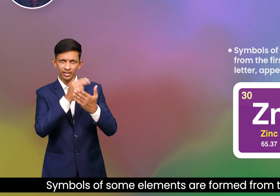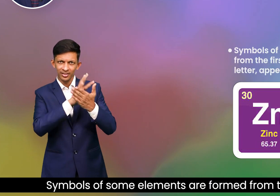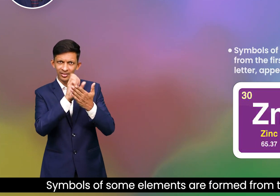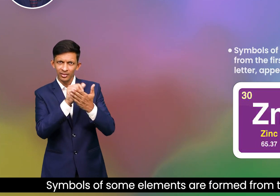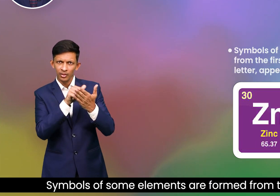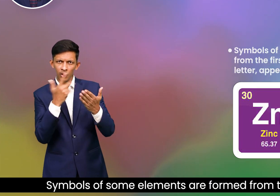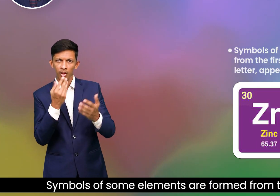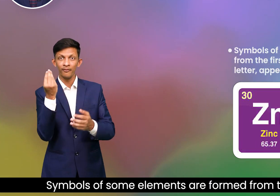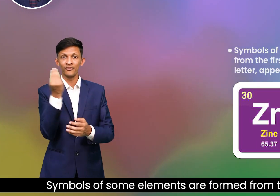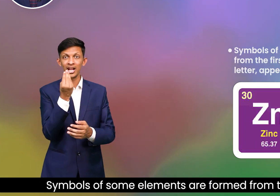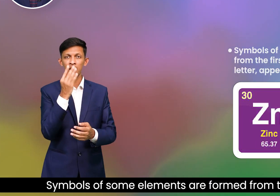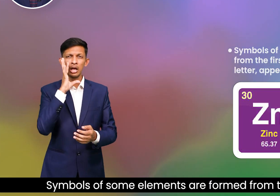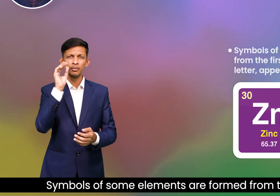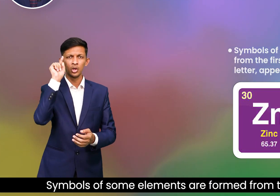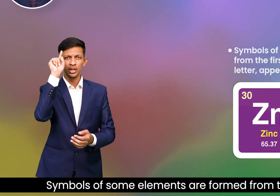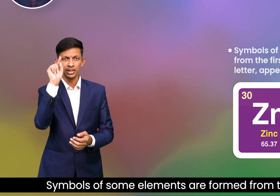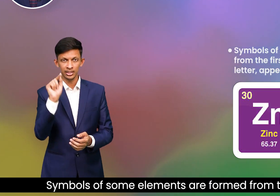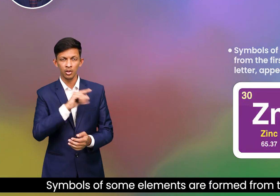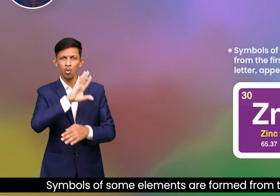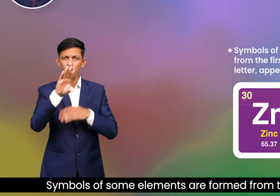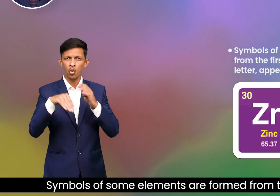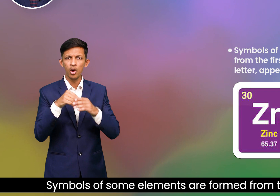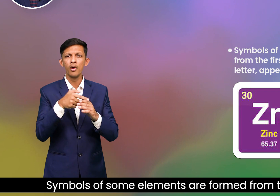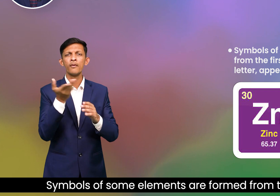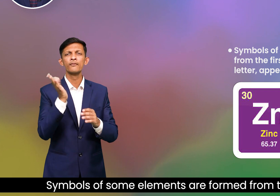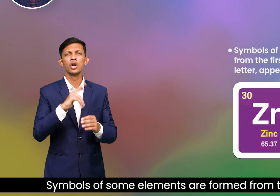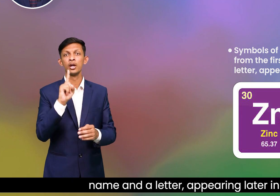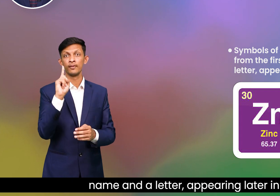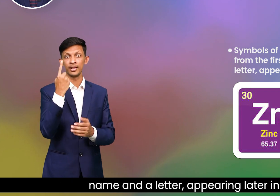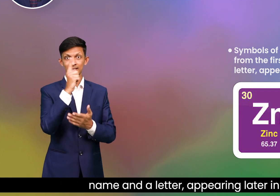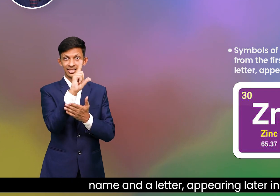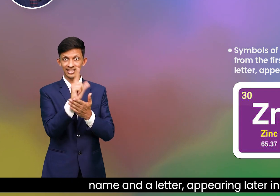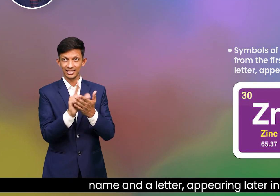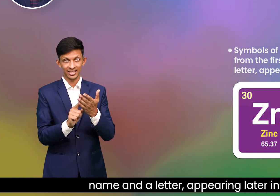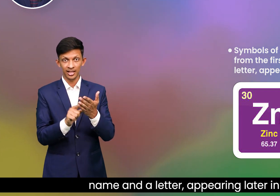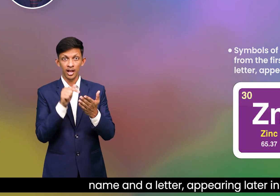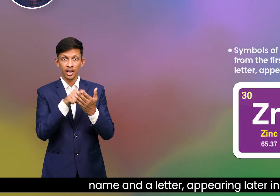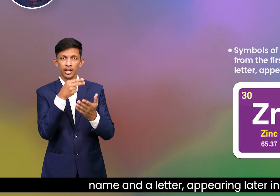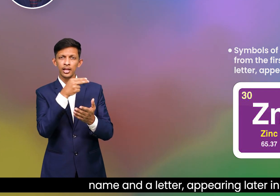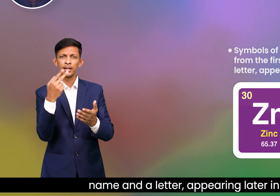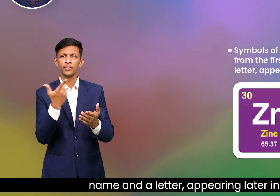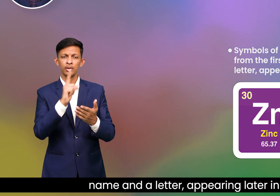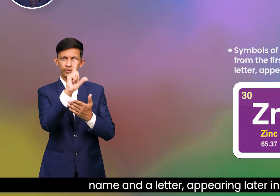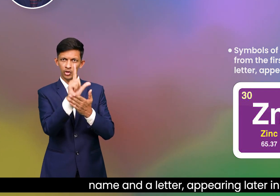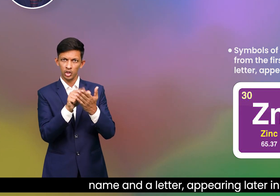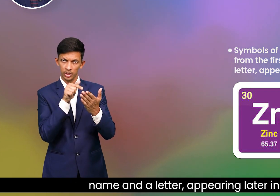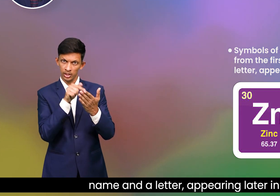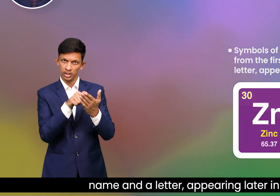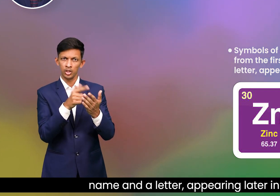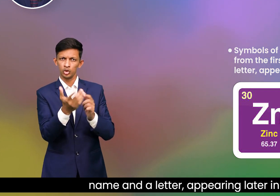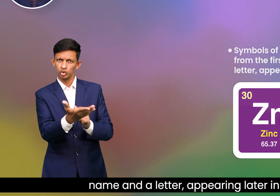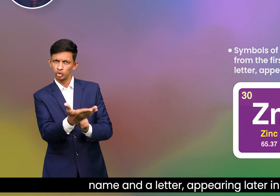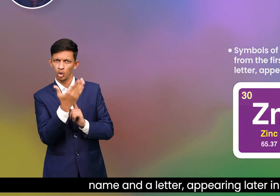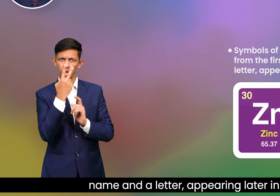Symbols of some elements are formed from the first letter of the name and a letter